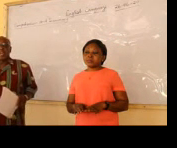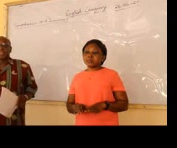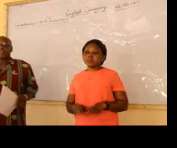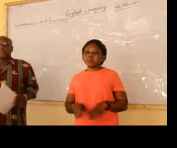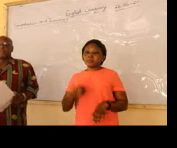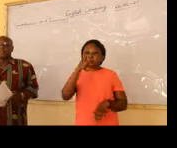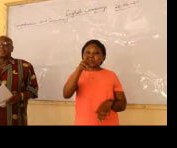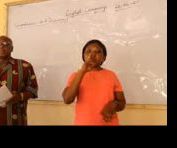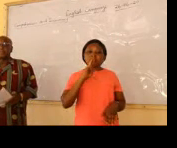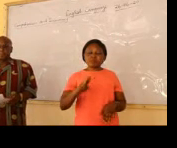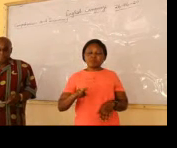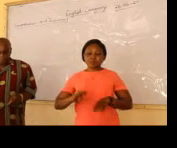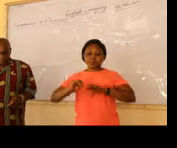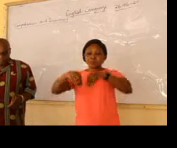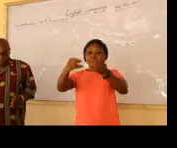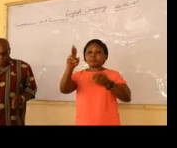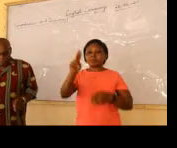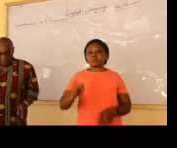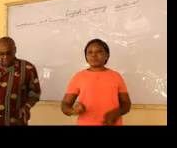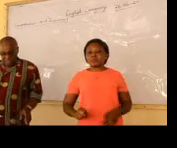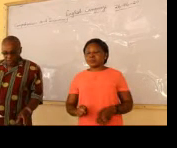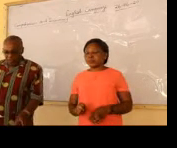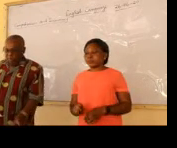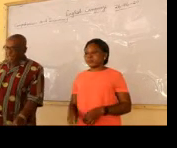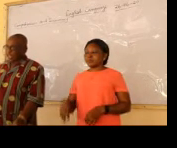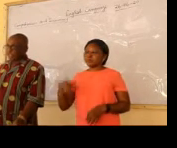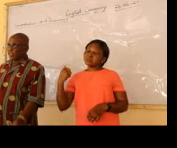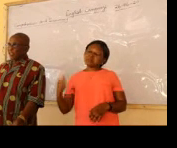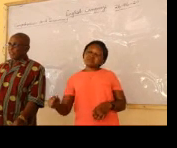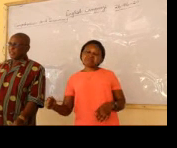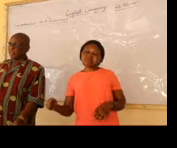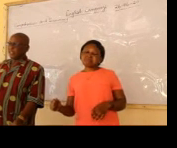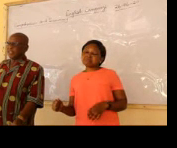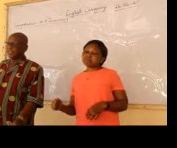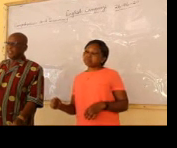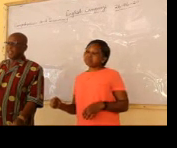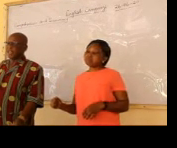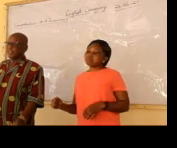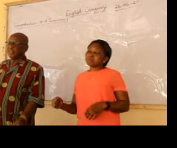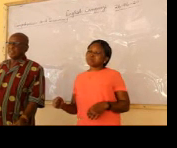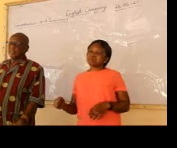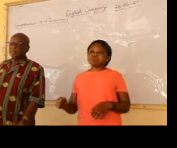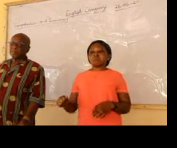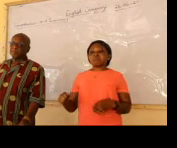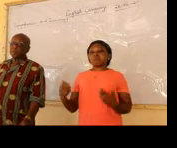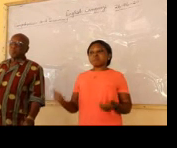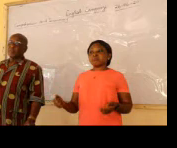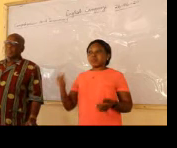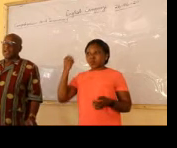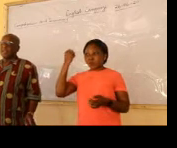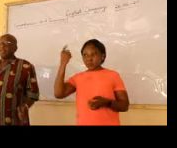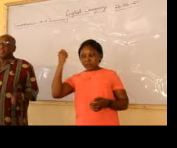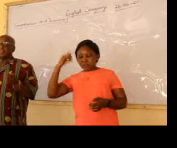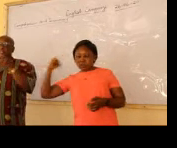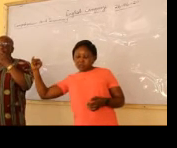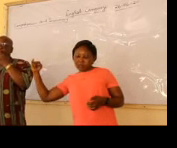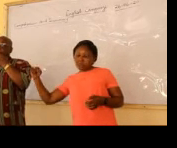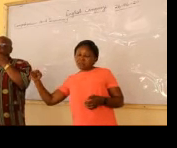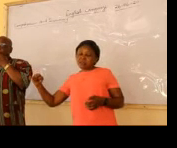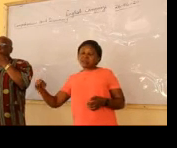you are given a comprehension exercise